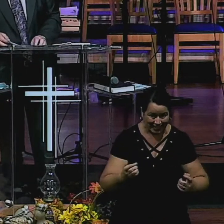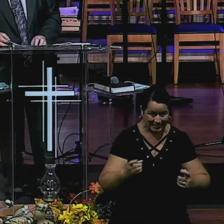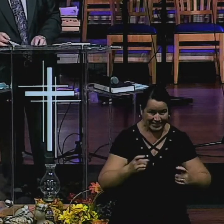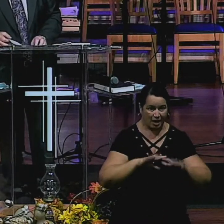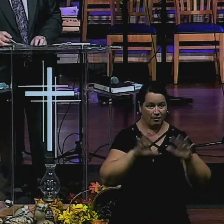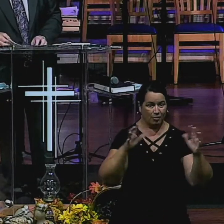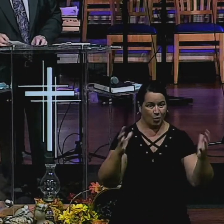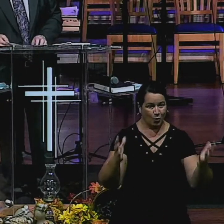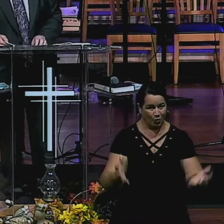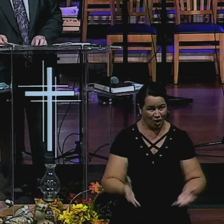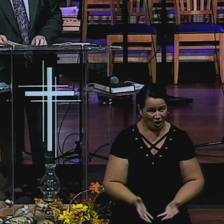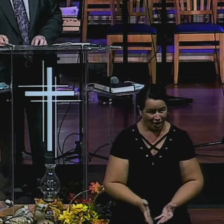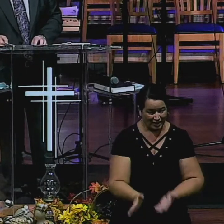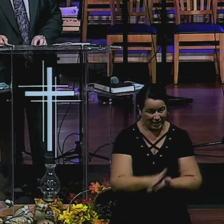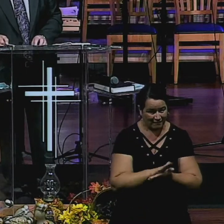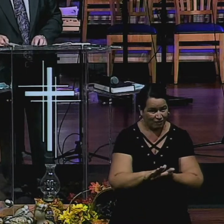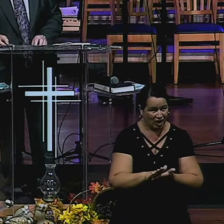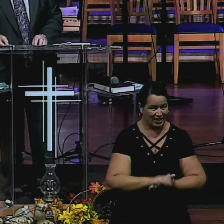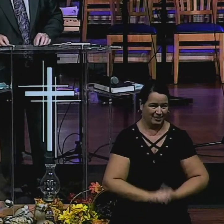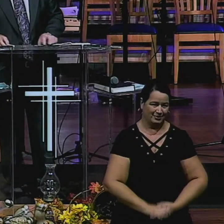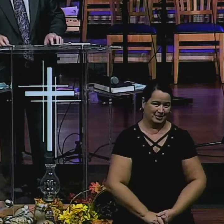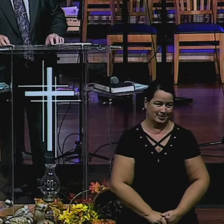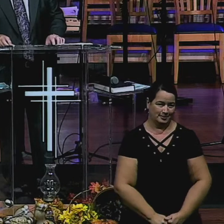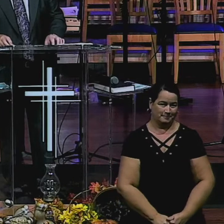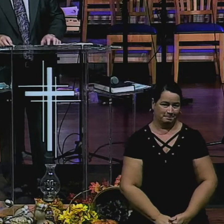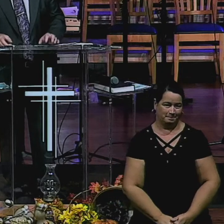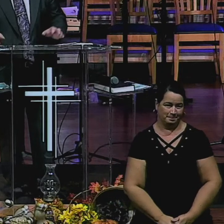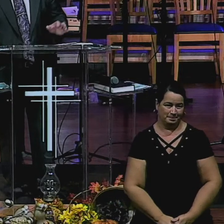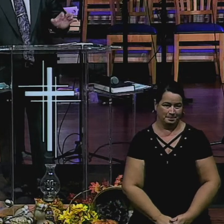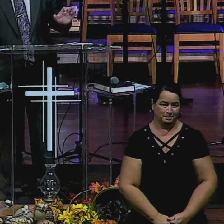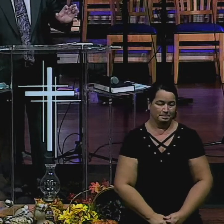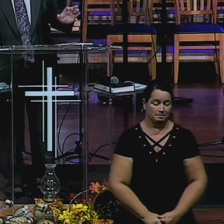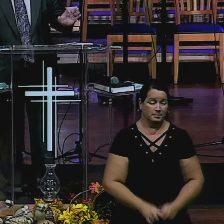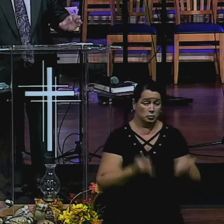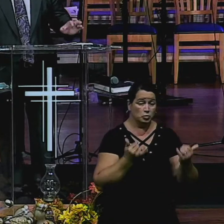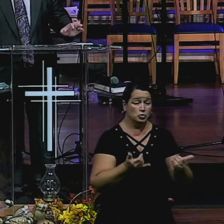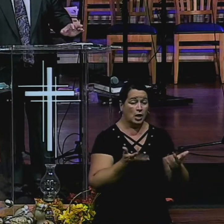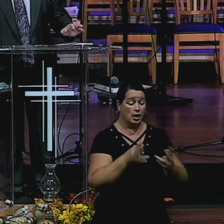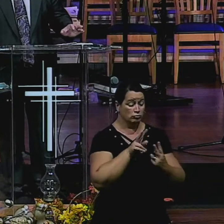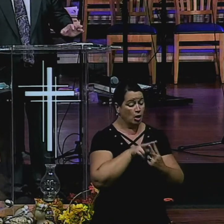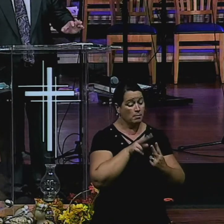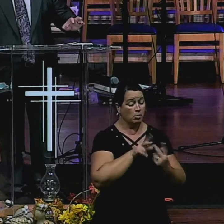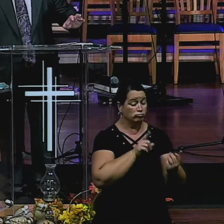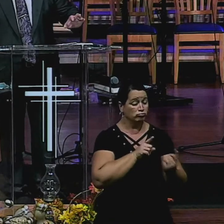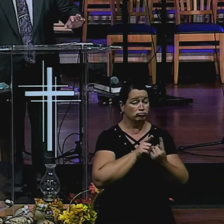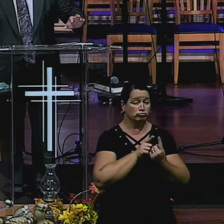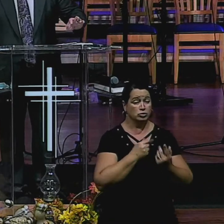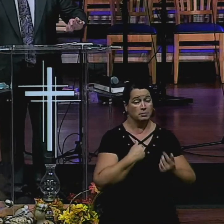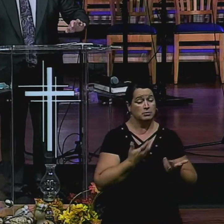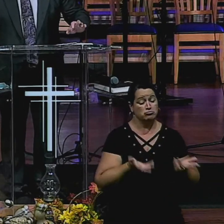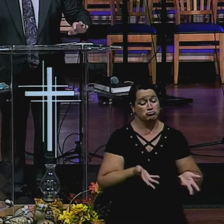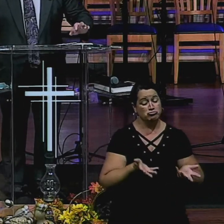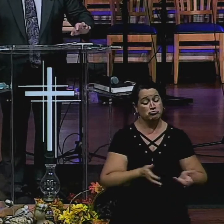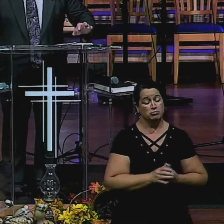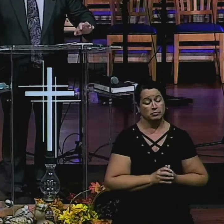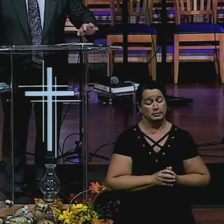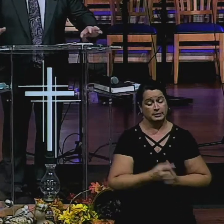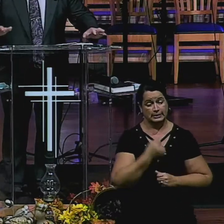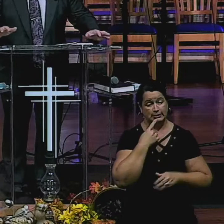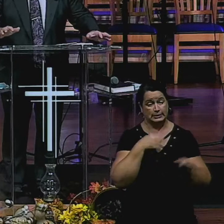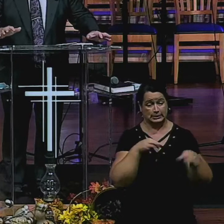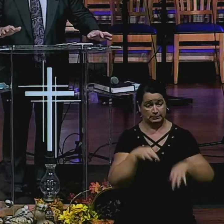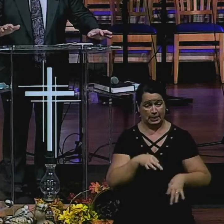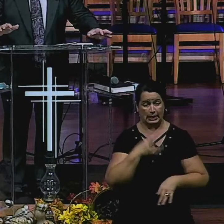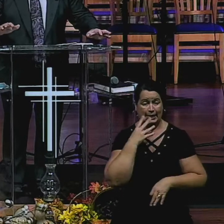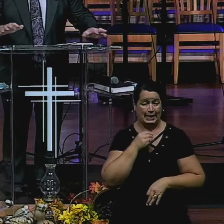world. So I was talking with a couple today. Let me just share. Hebrews 10:10 says, we've been sanctified through the